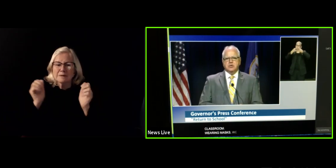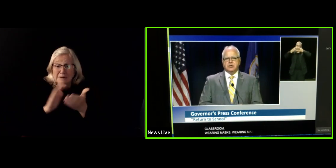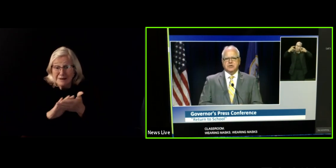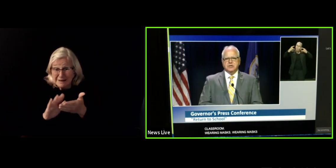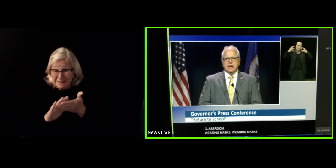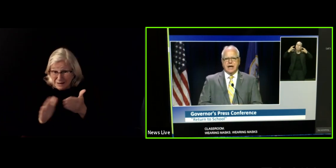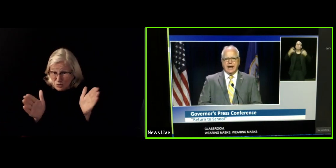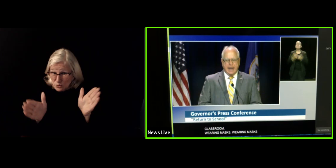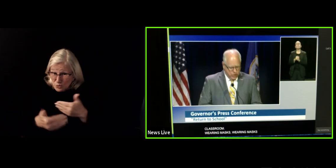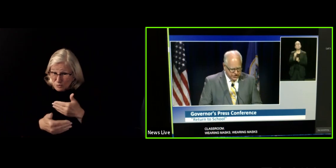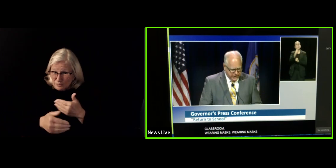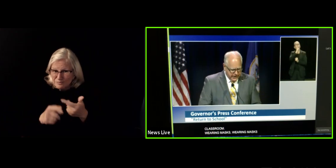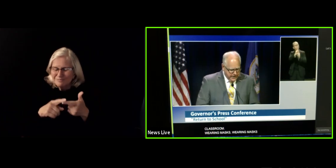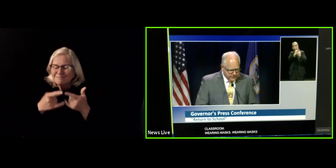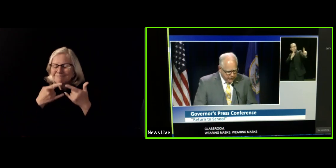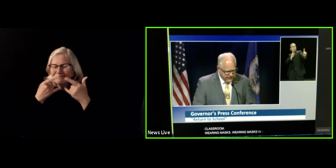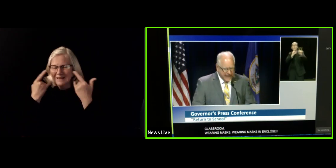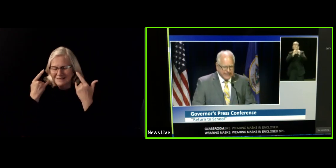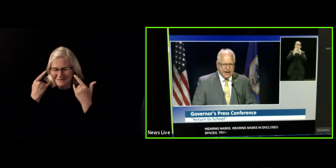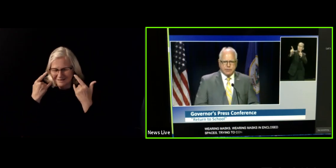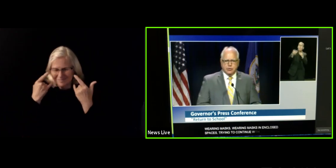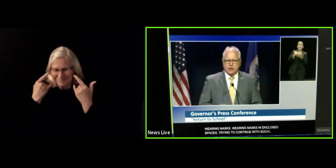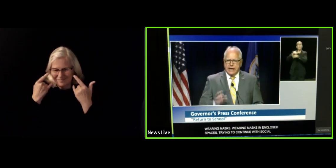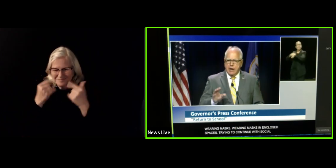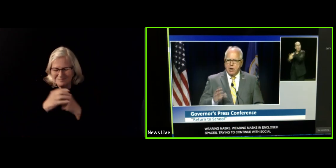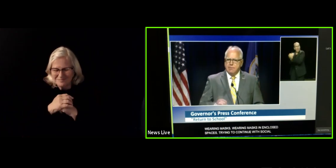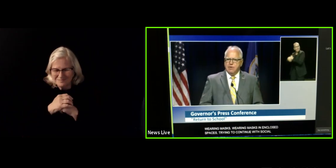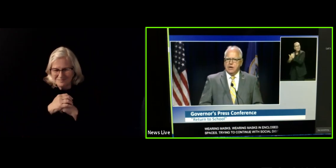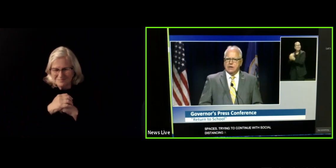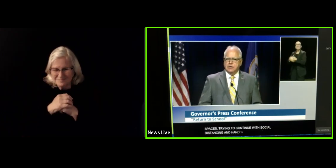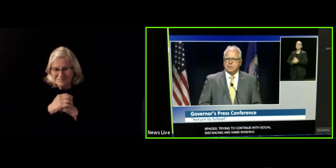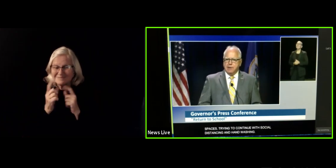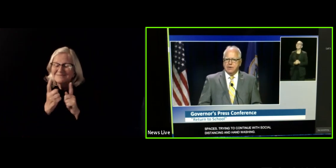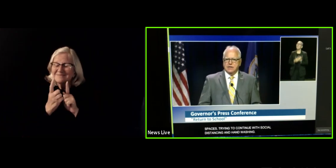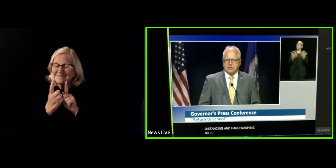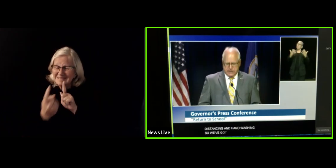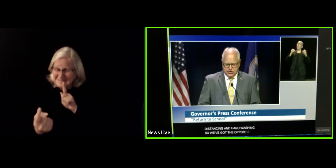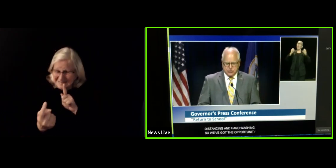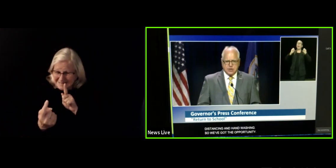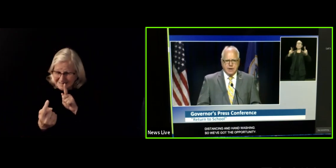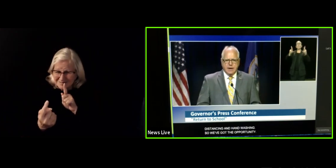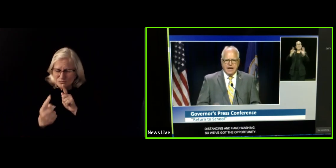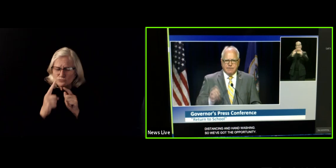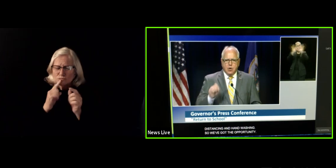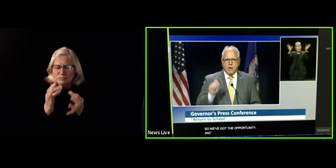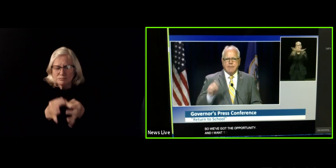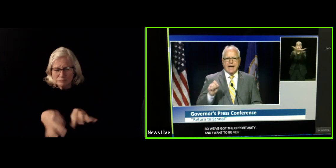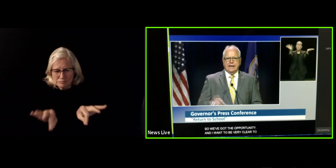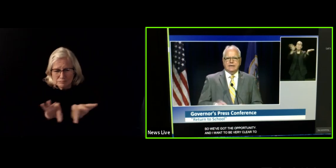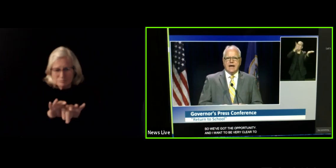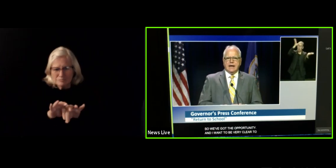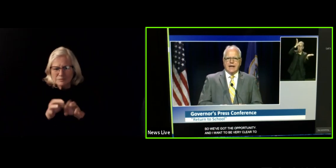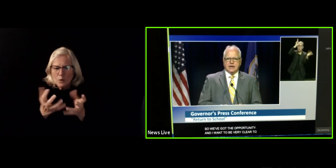social distancing and hand washing. So we've got the opportunity, and I want to be very clear to parents and to teachers. If